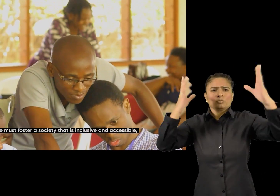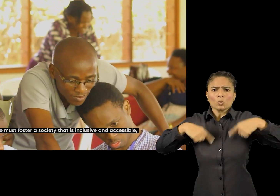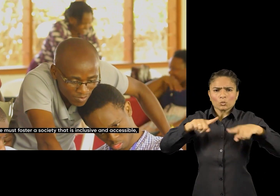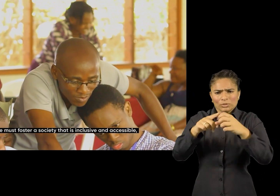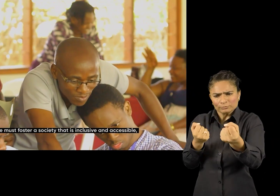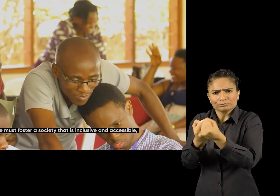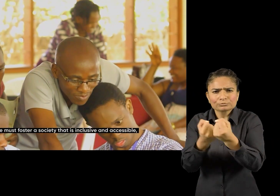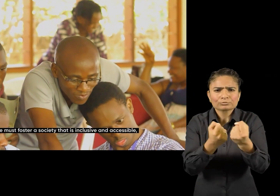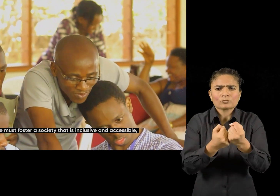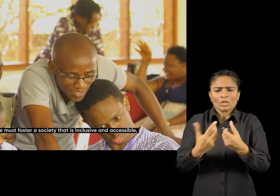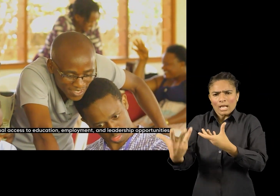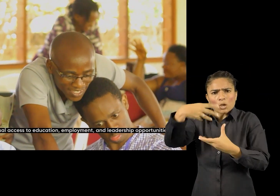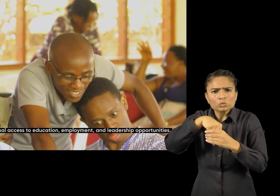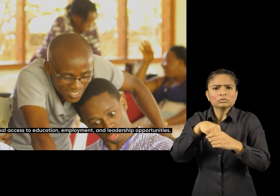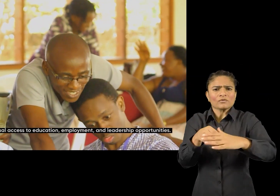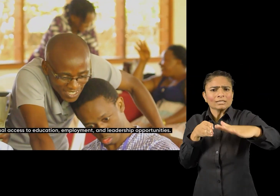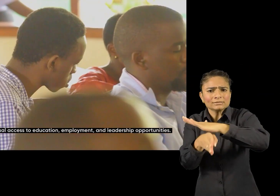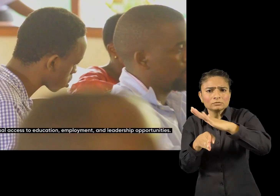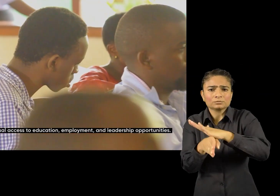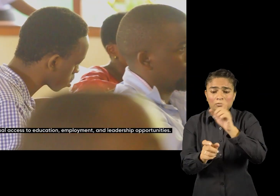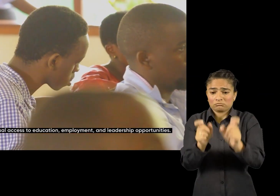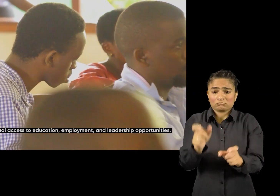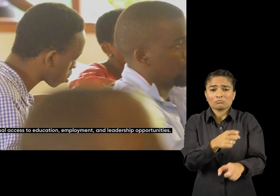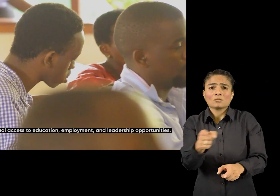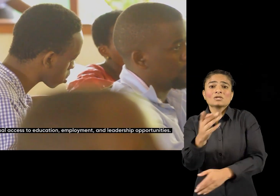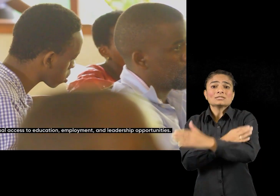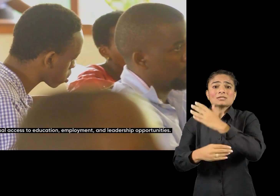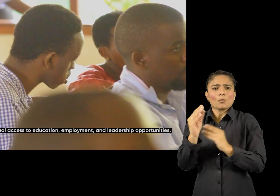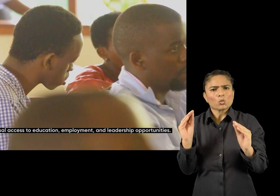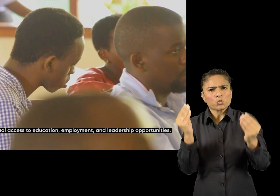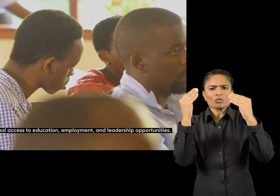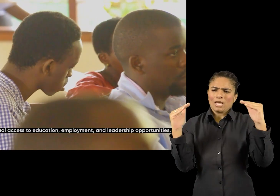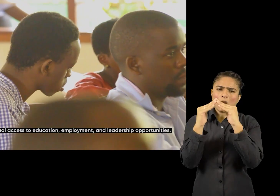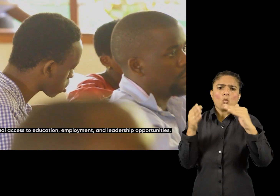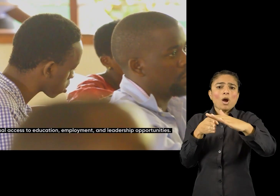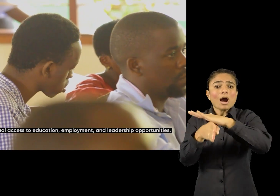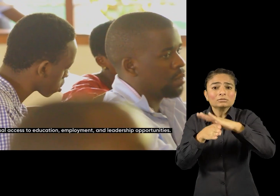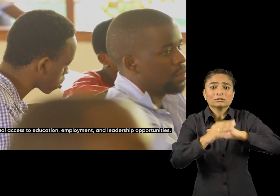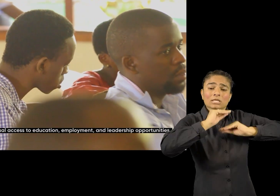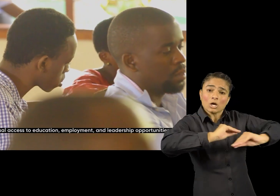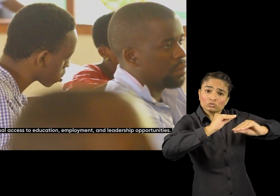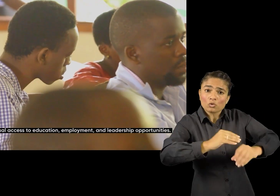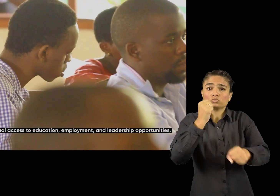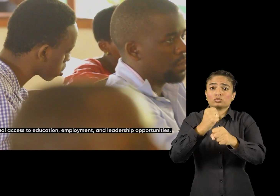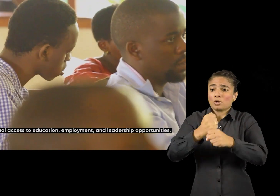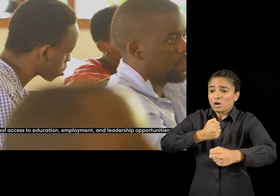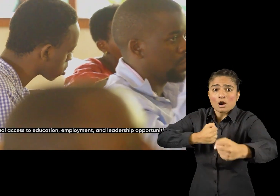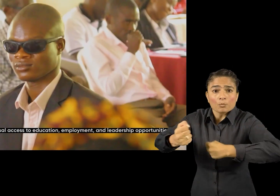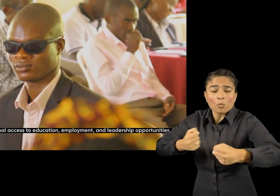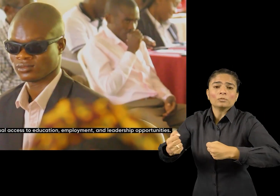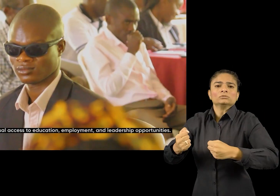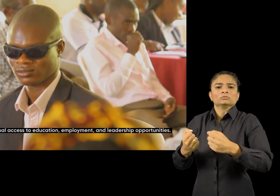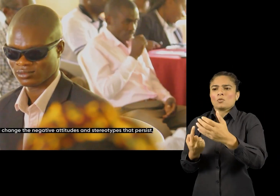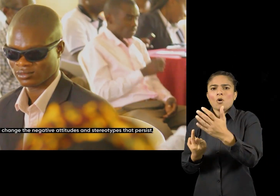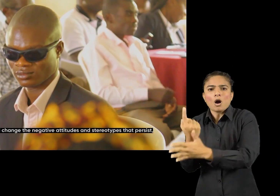that is inclusive and accessible, where disabled youth have equal access to education, employment, and